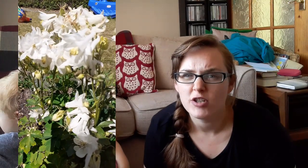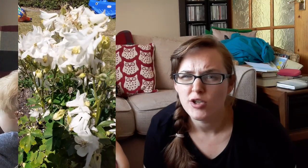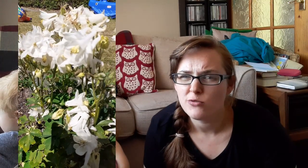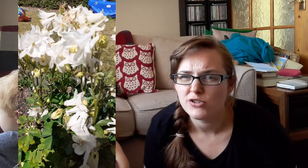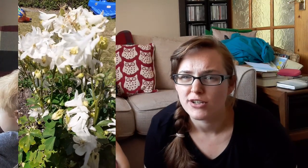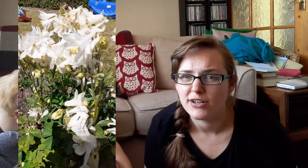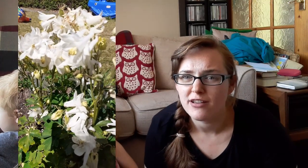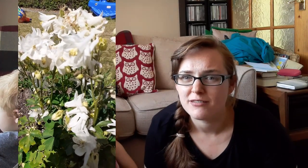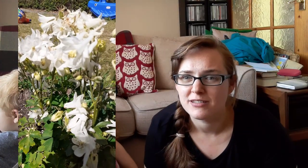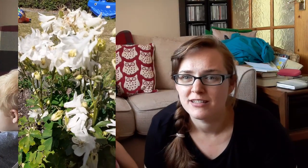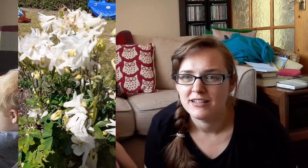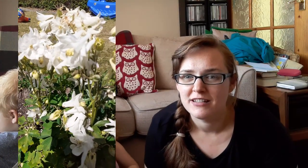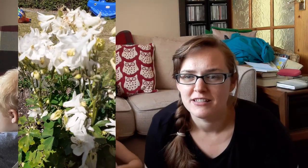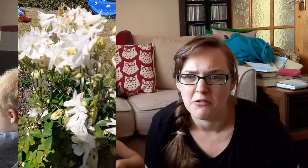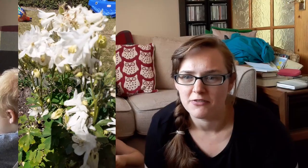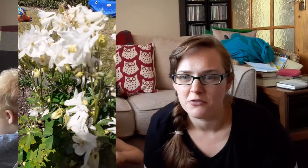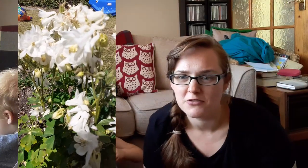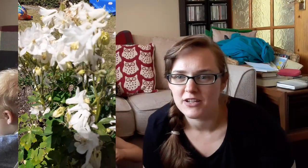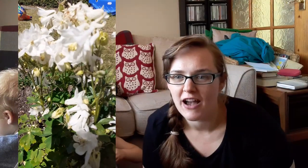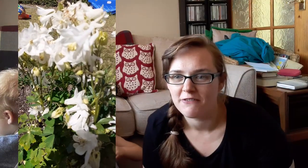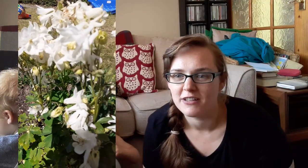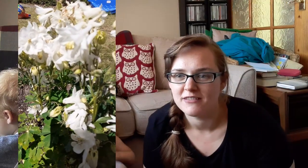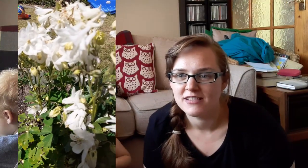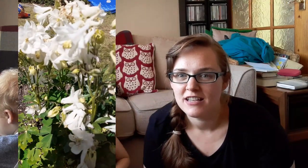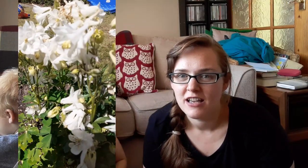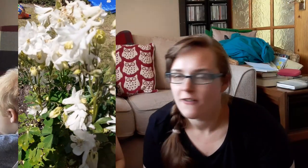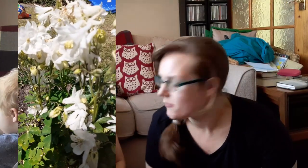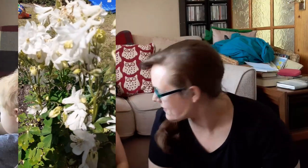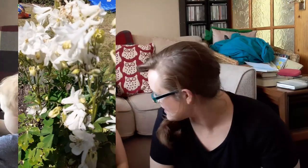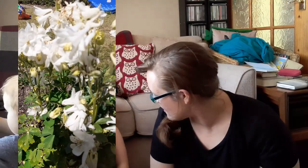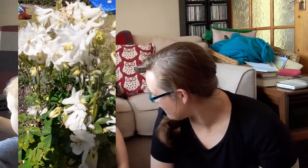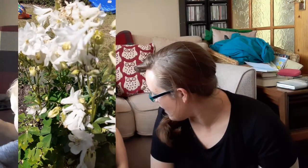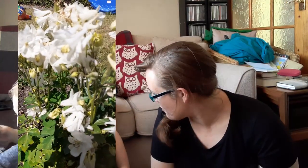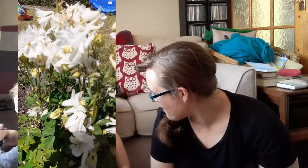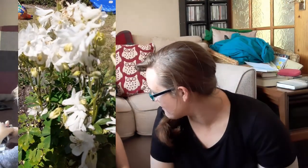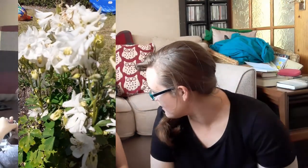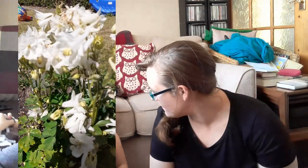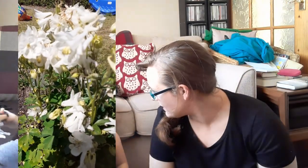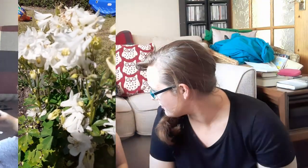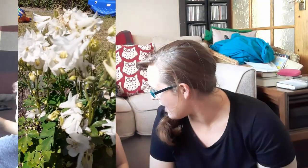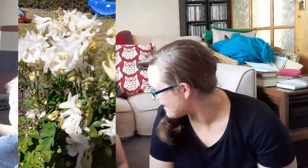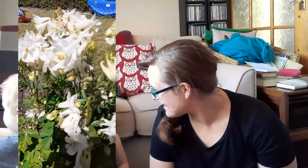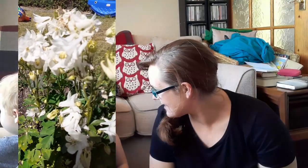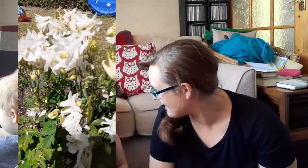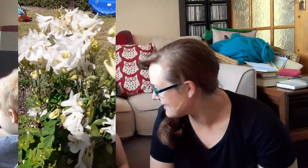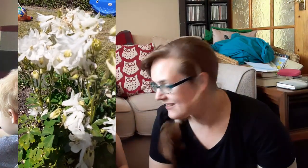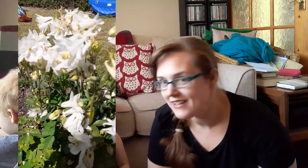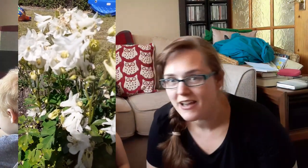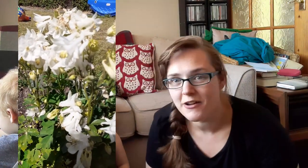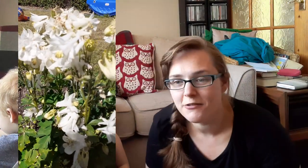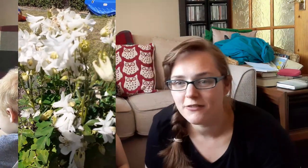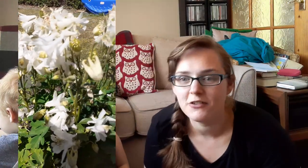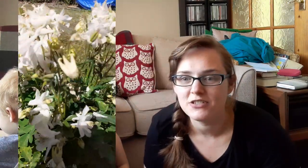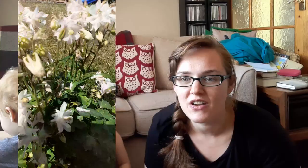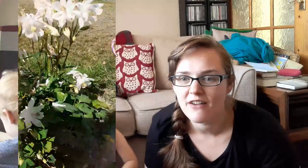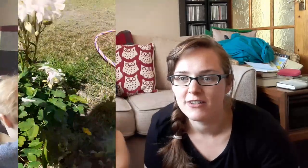new shirt? No, of course you haven't. Have you ever seen a flower wearing a lovely dress? No, of course you